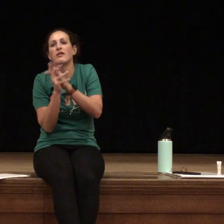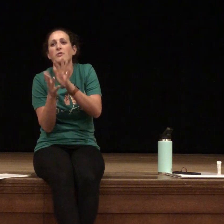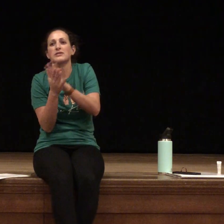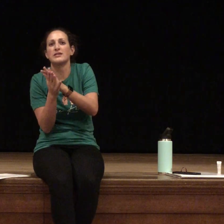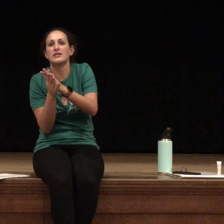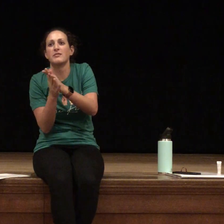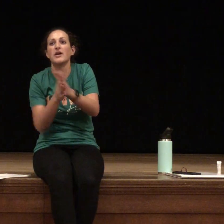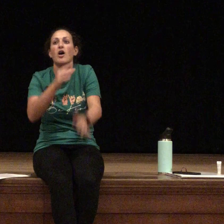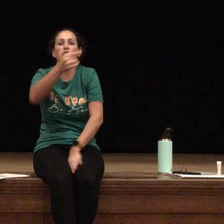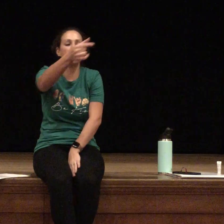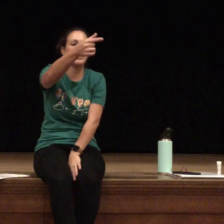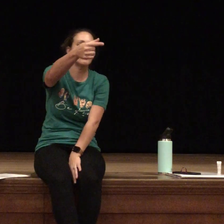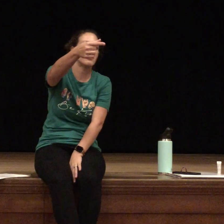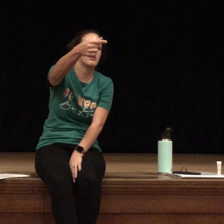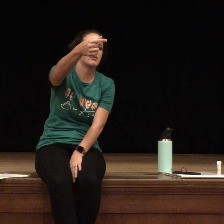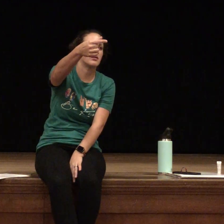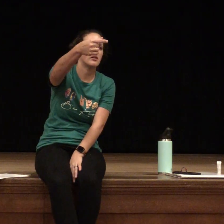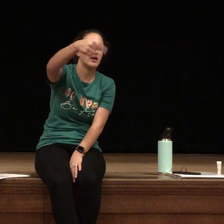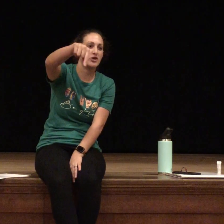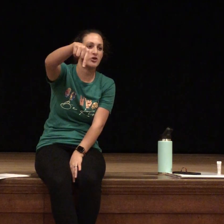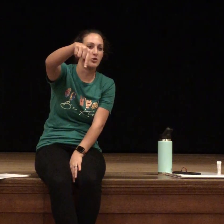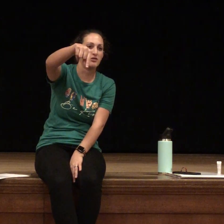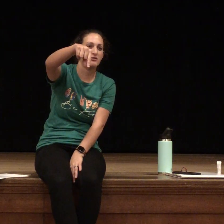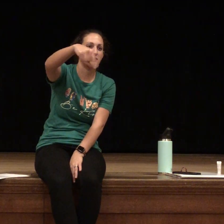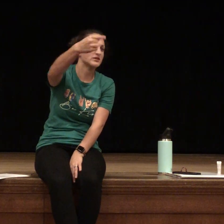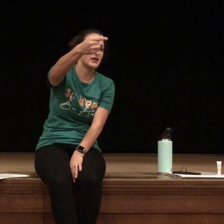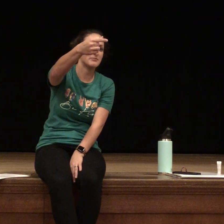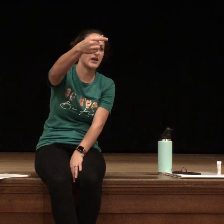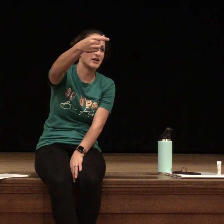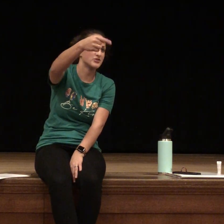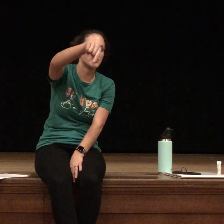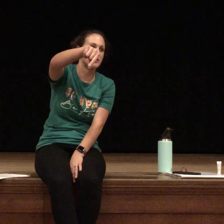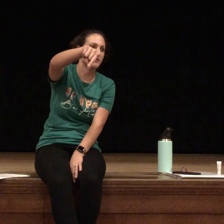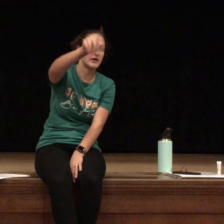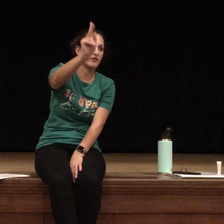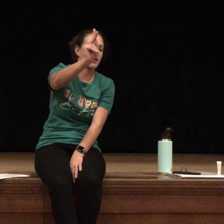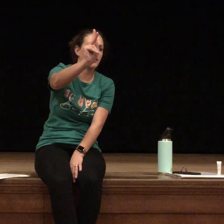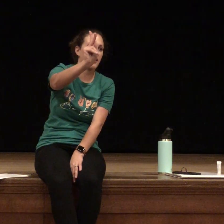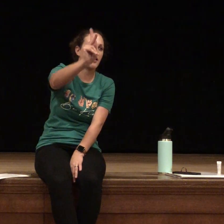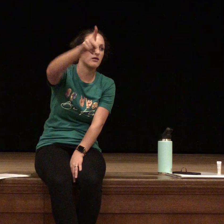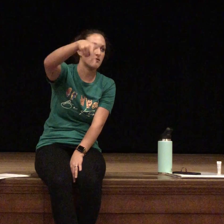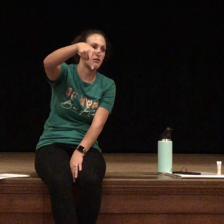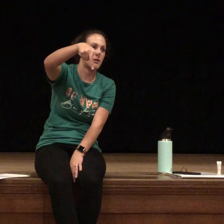I was going to say something. Oh, G and Q. Same sign, just one flip down, kind of like K and